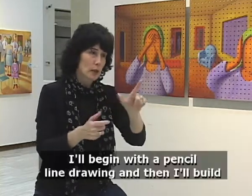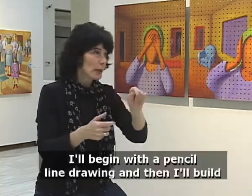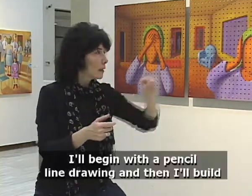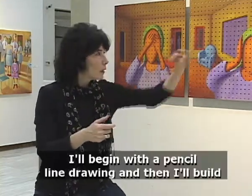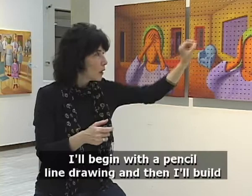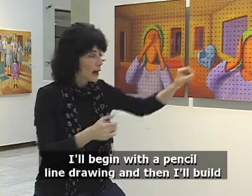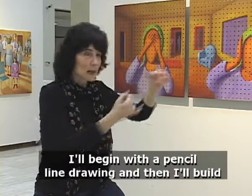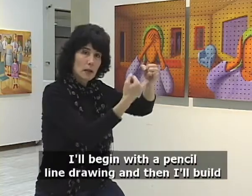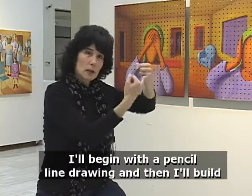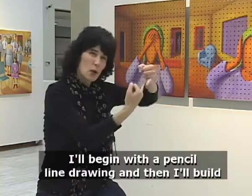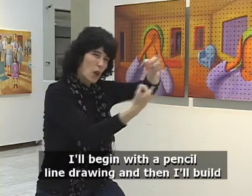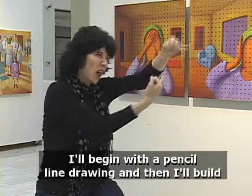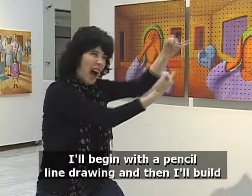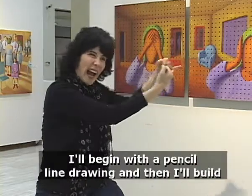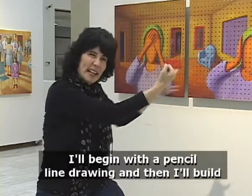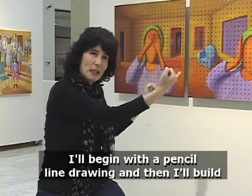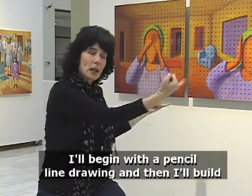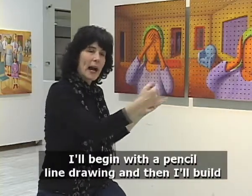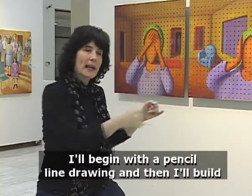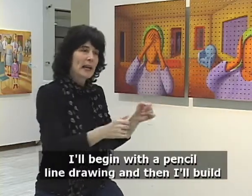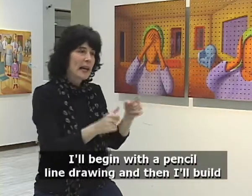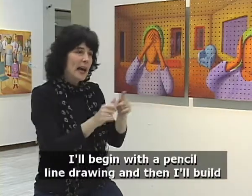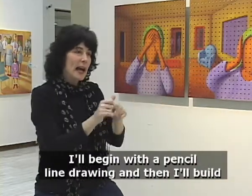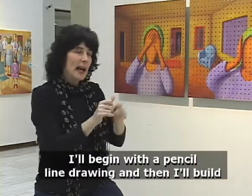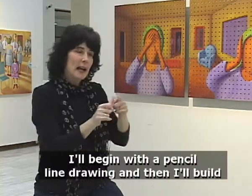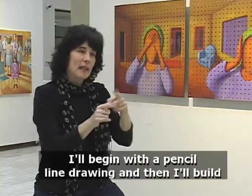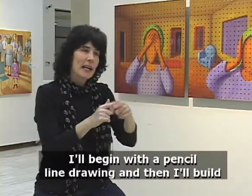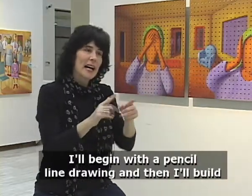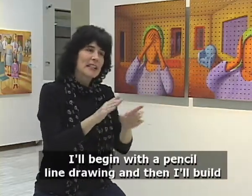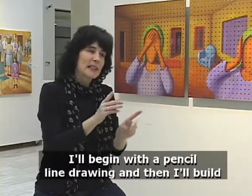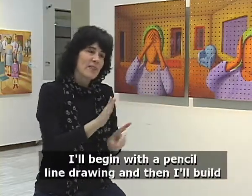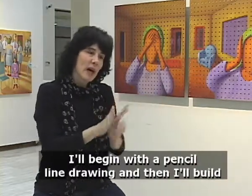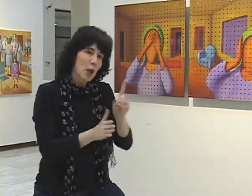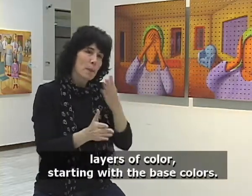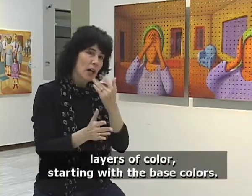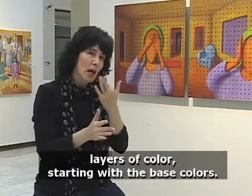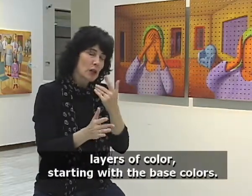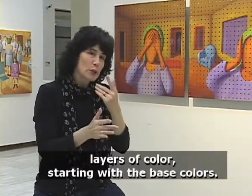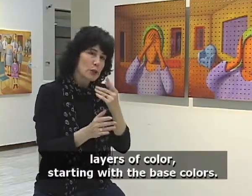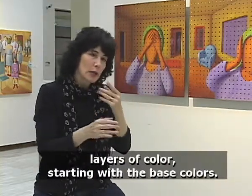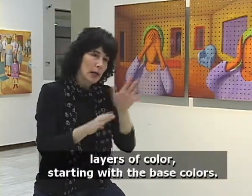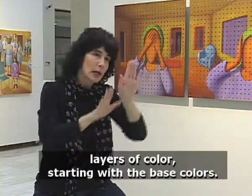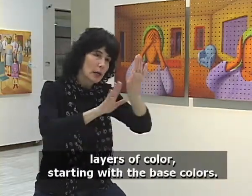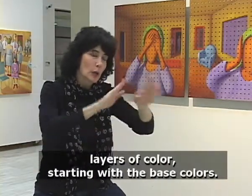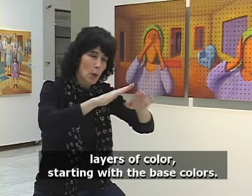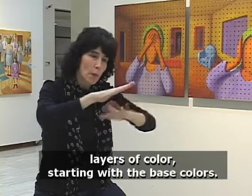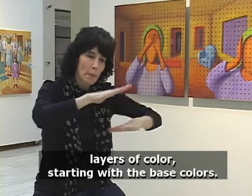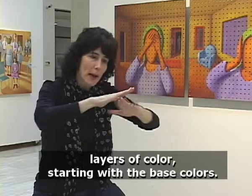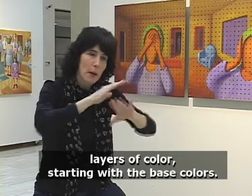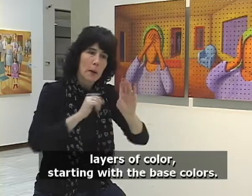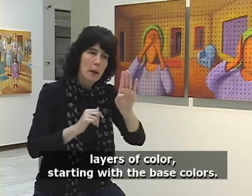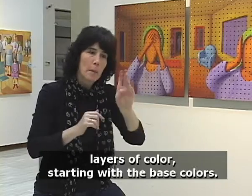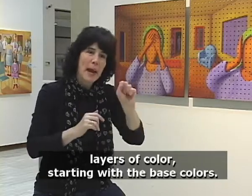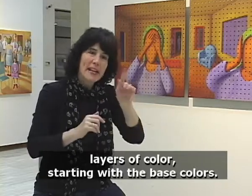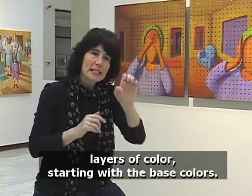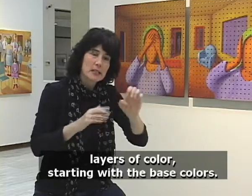I'll begin with a pencil line drawing, and then I'll build layers of color, starting with the base